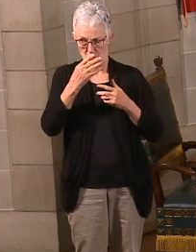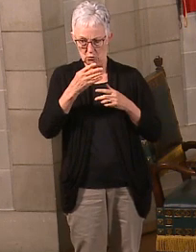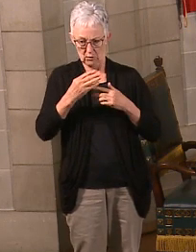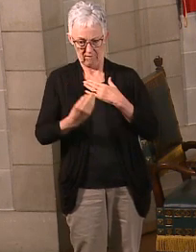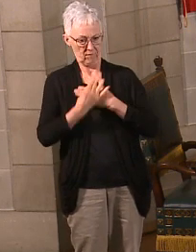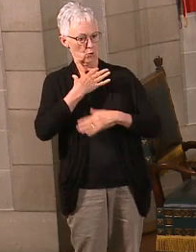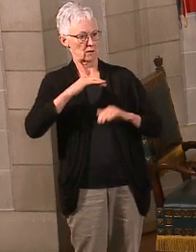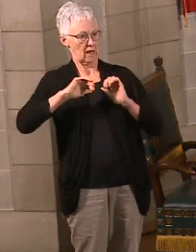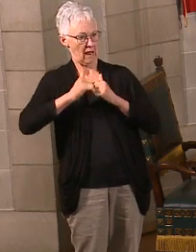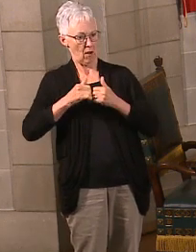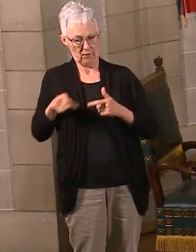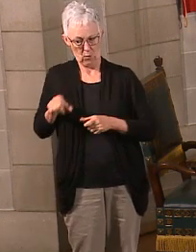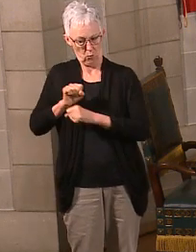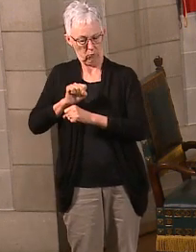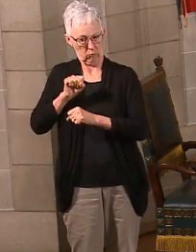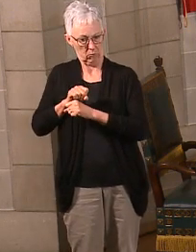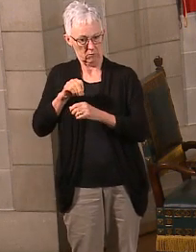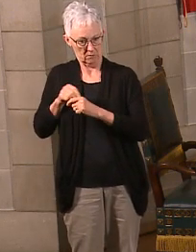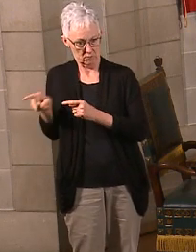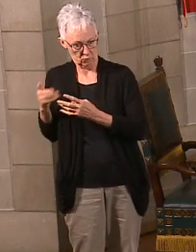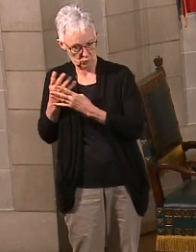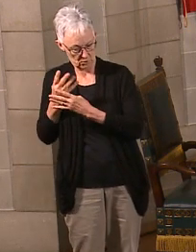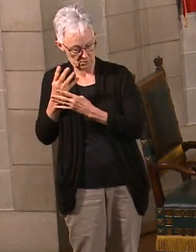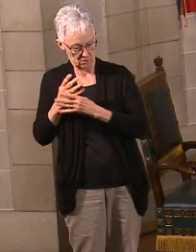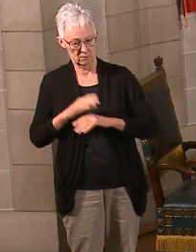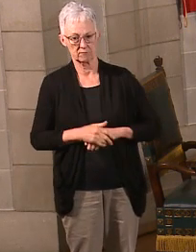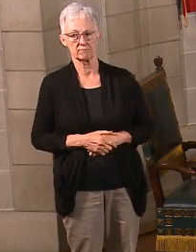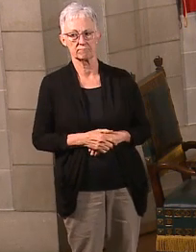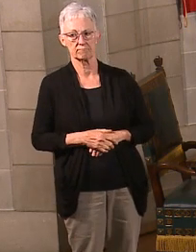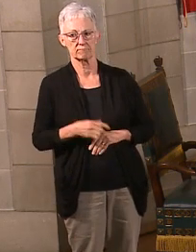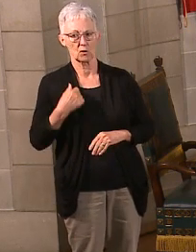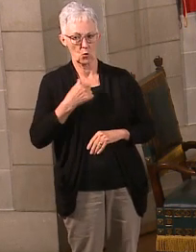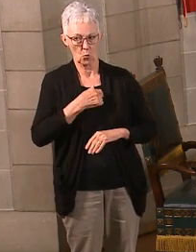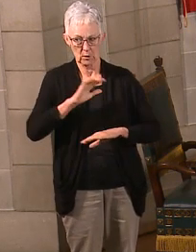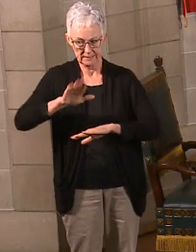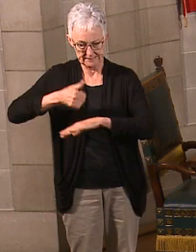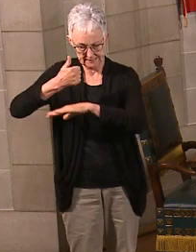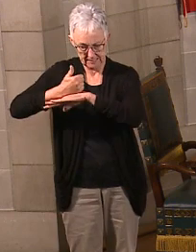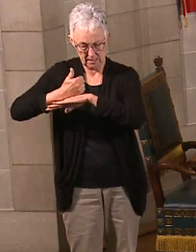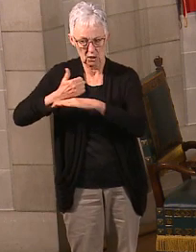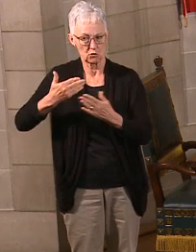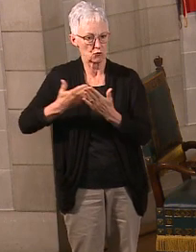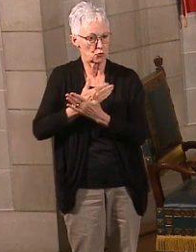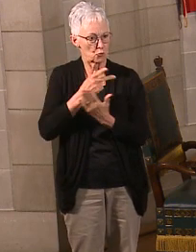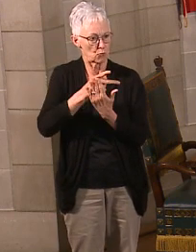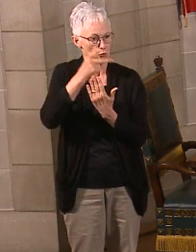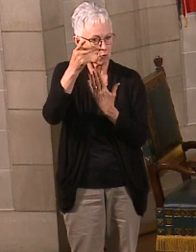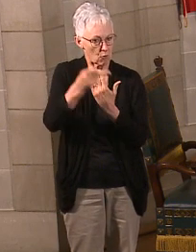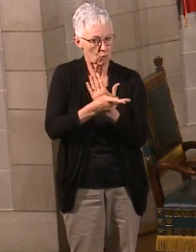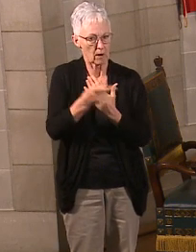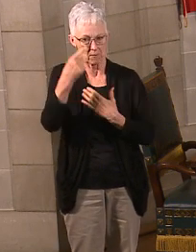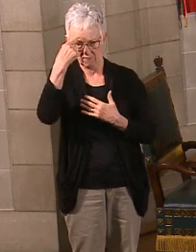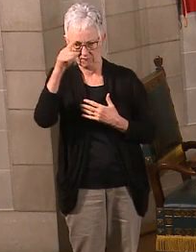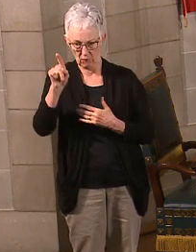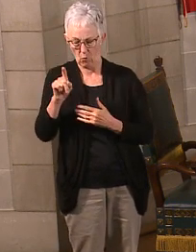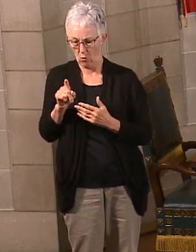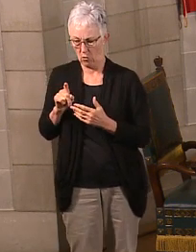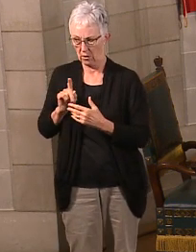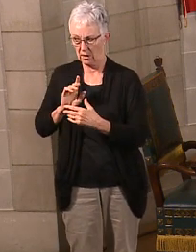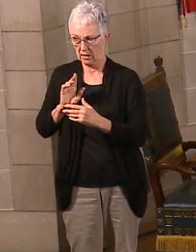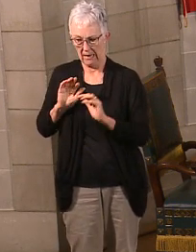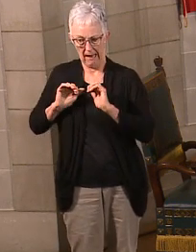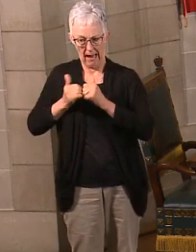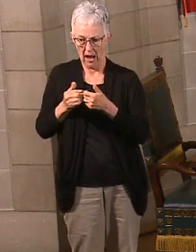brought in and implemented evidence-based practices, including risk assessment tools and cognitive behavioral interventions, or